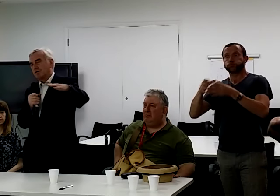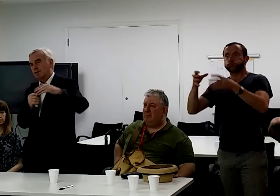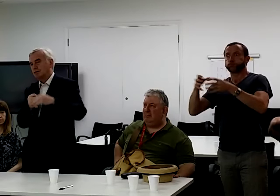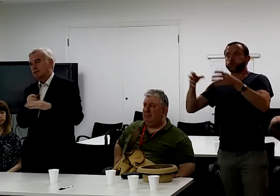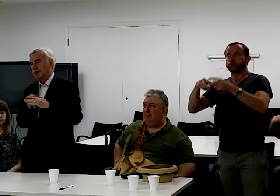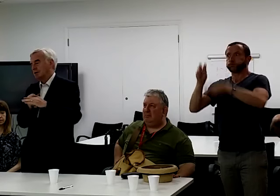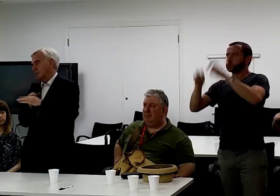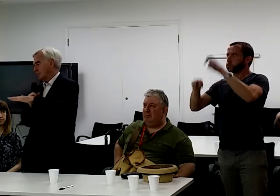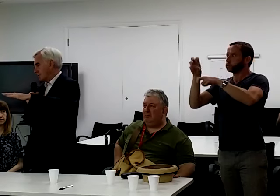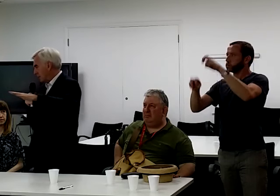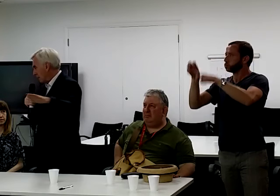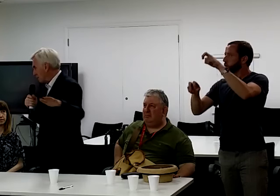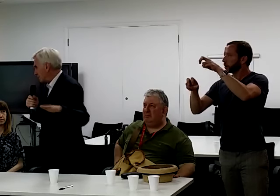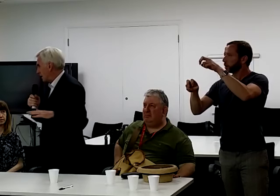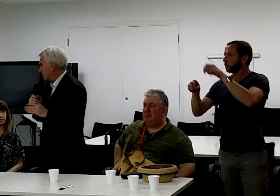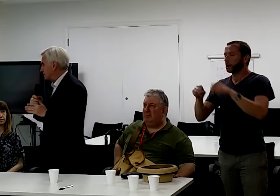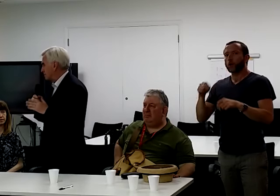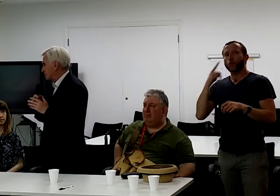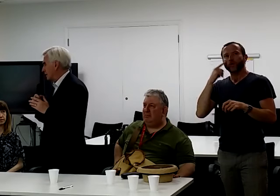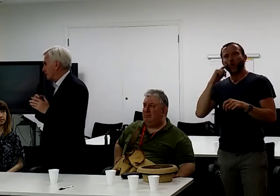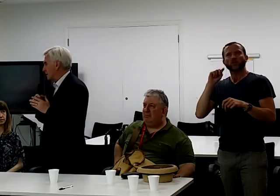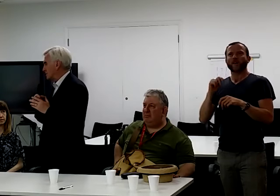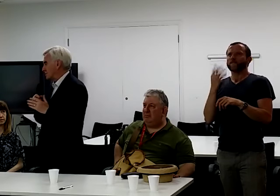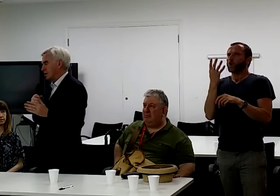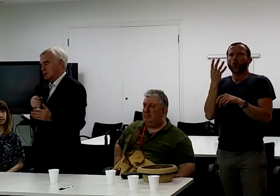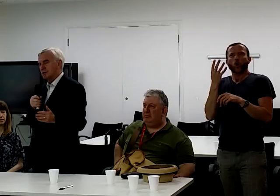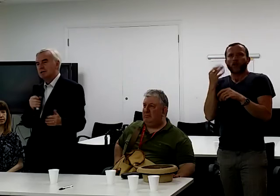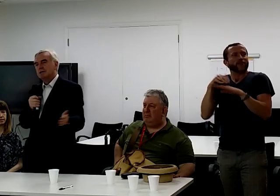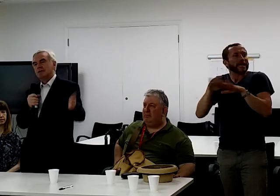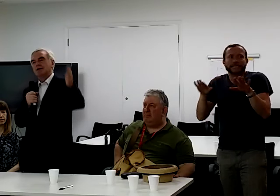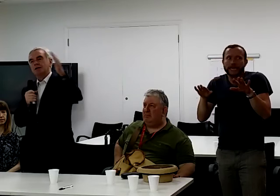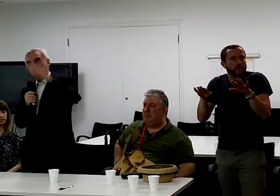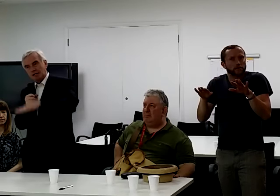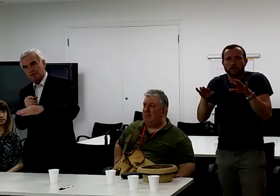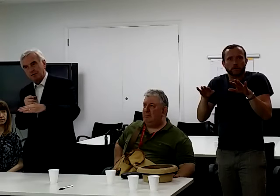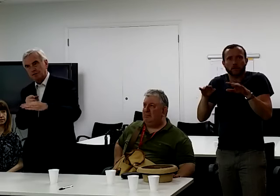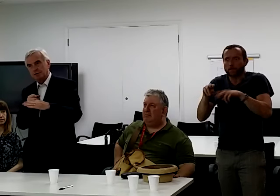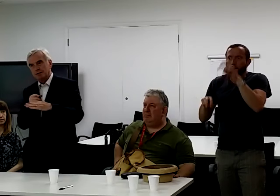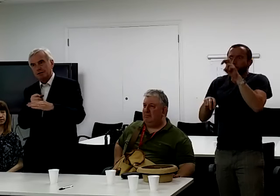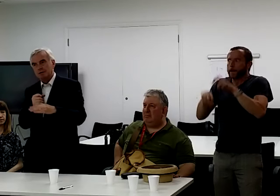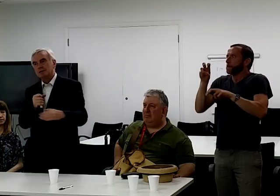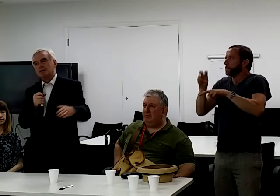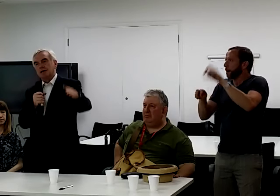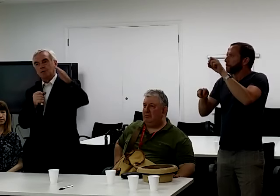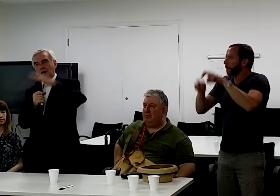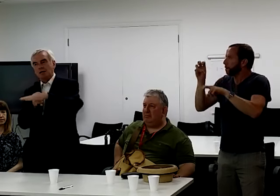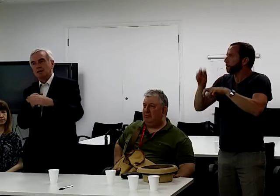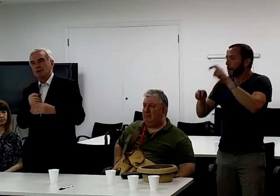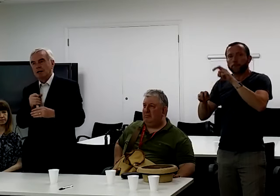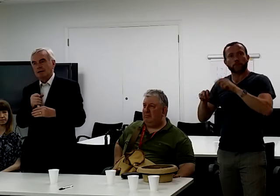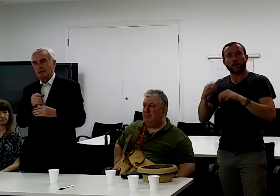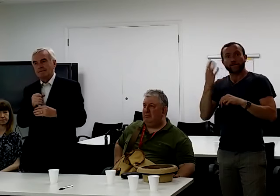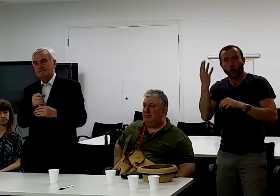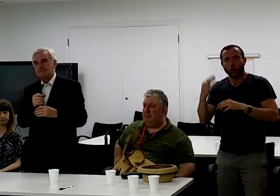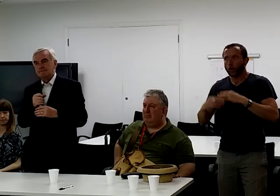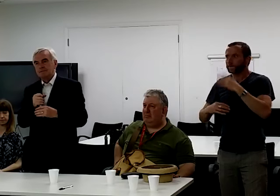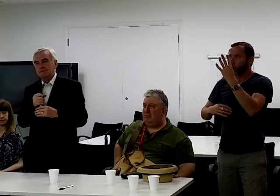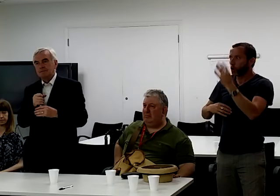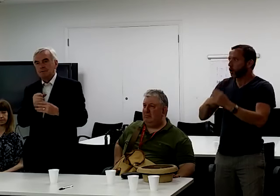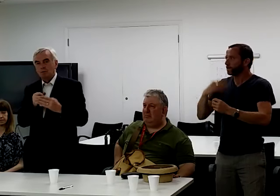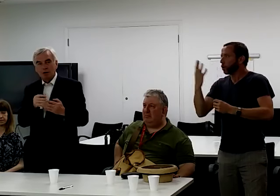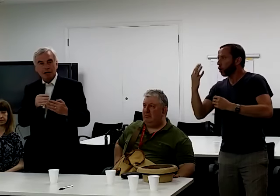The first four resigned, and we thought we'd get stabilised situation. Then the next four resigned. Then it went on like